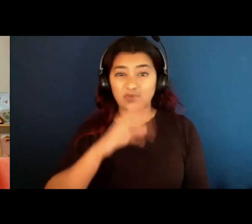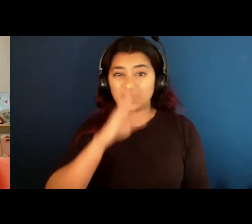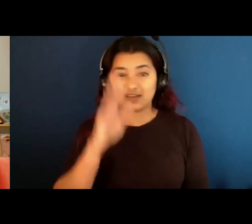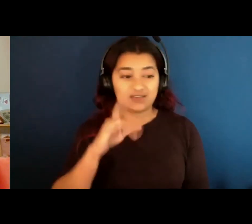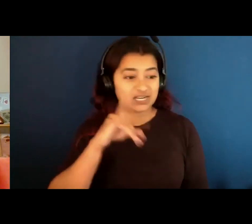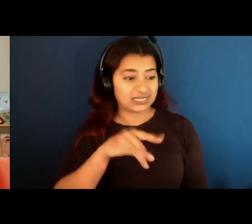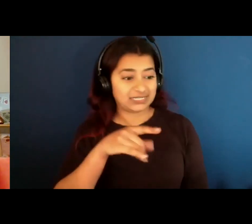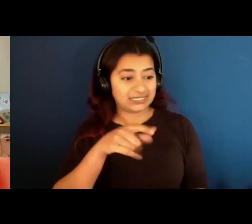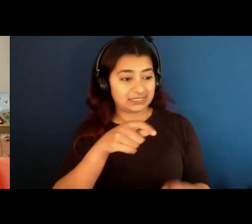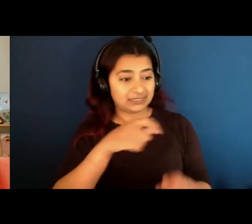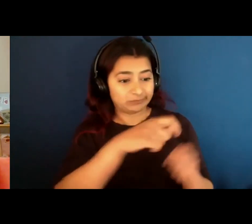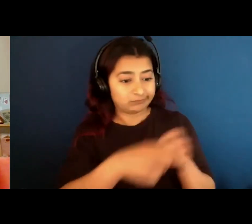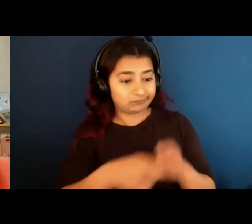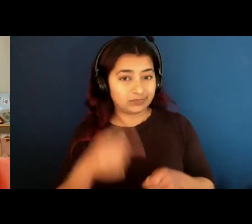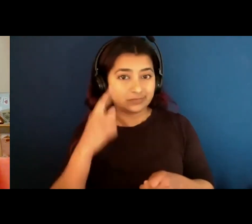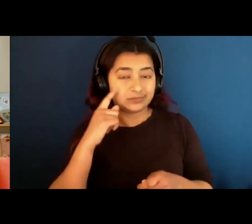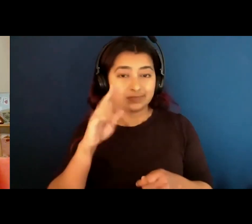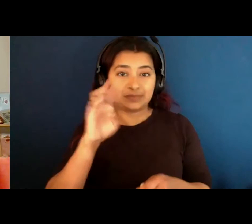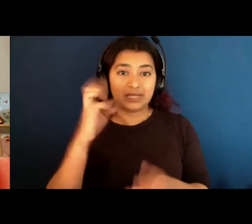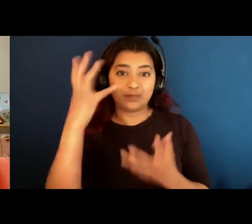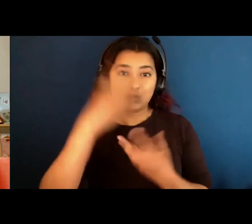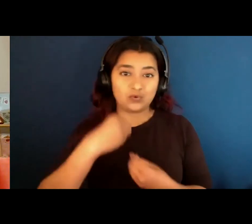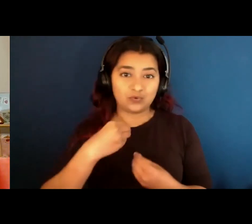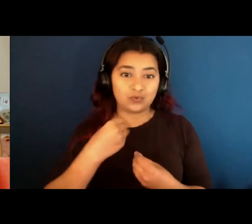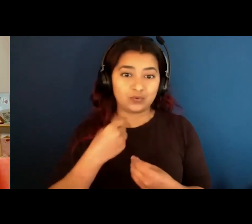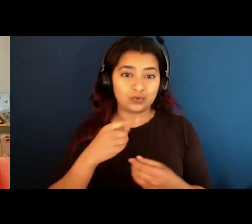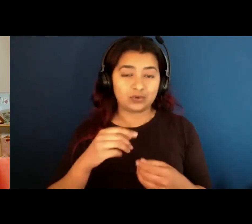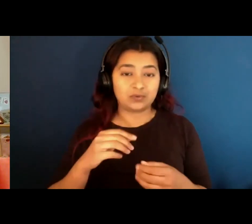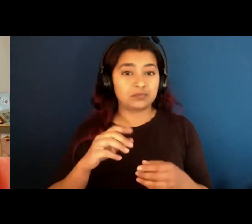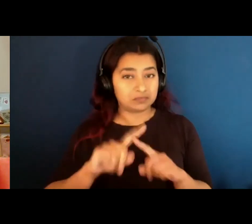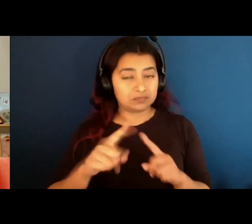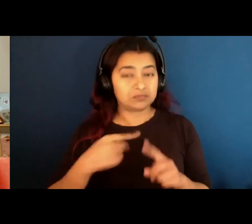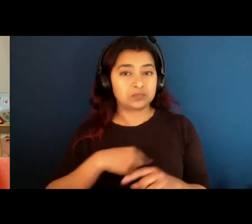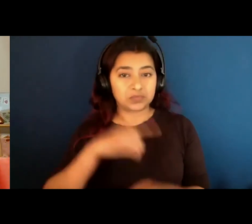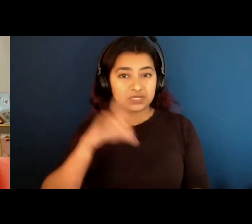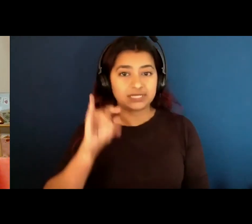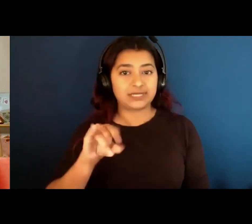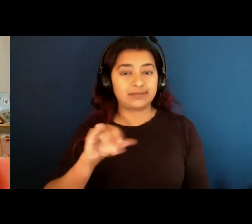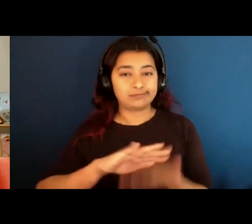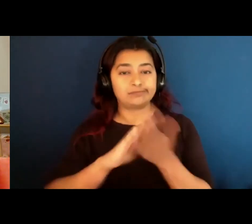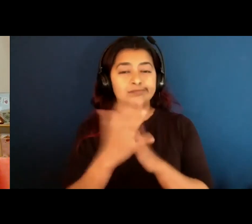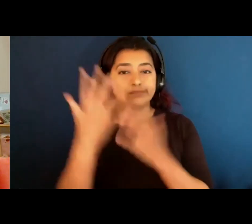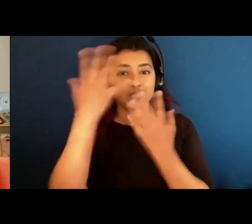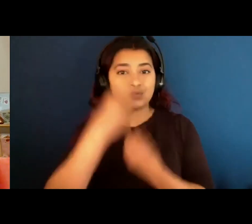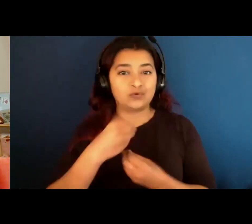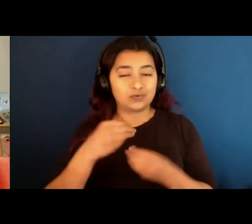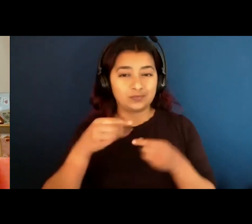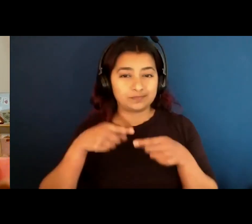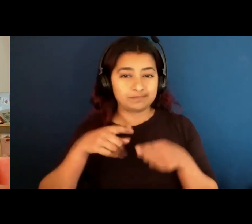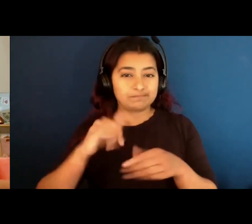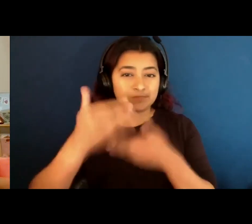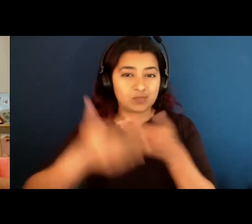be beautiful, though we did become so in the process.